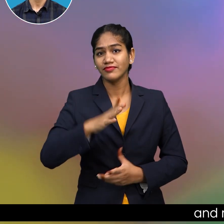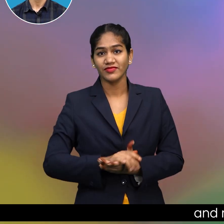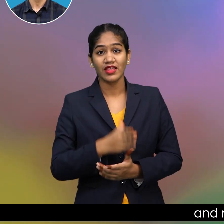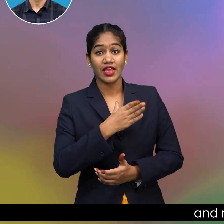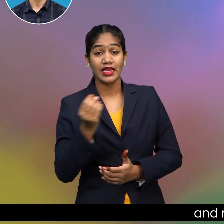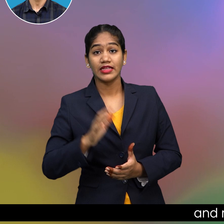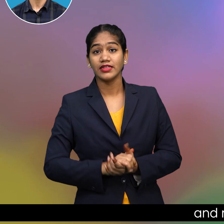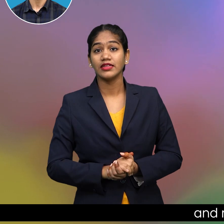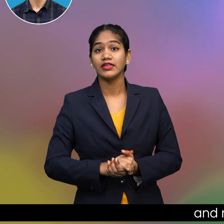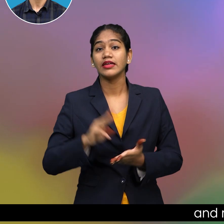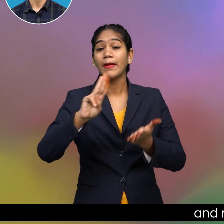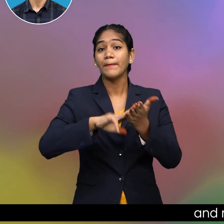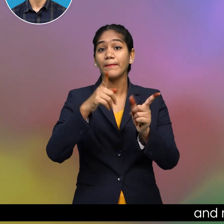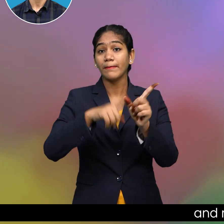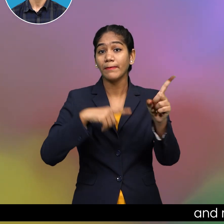and myxedema.